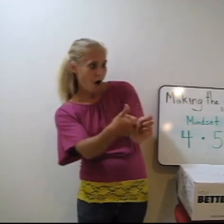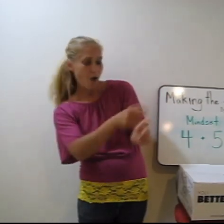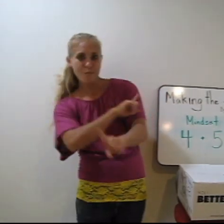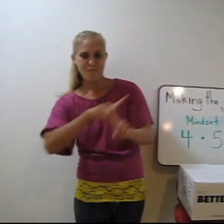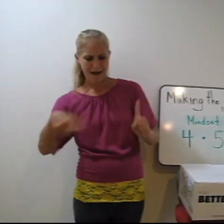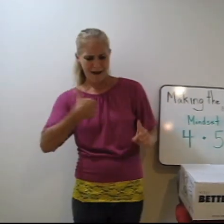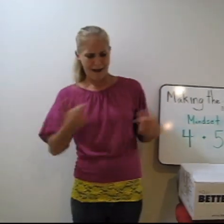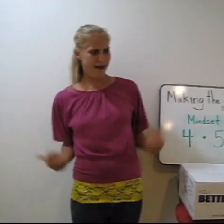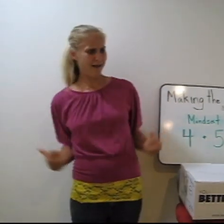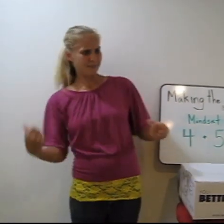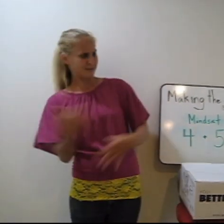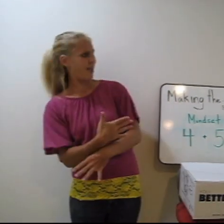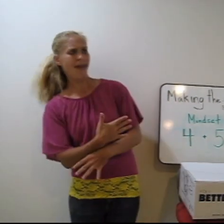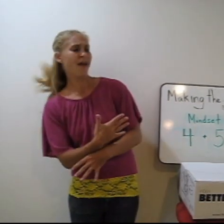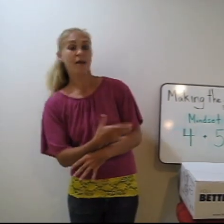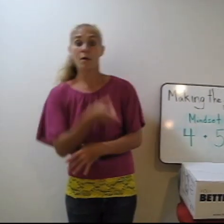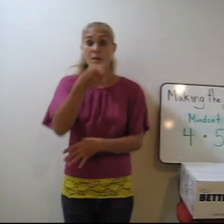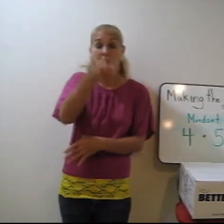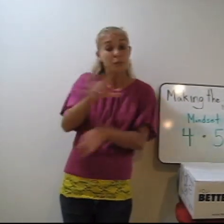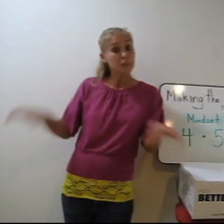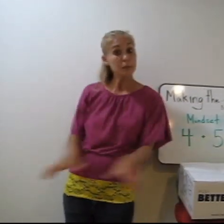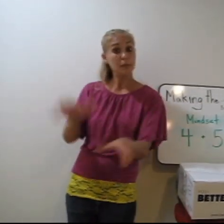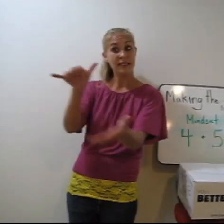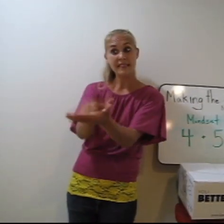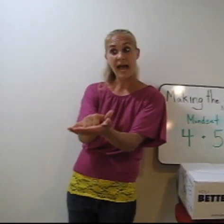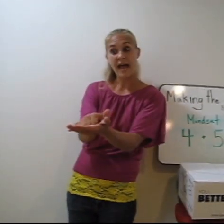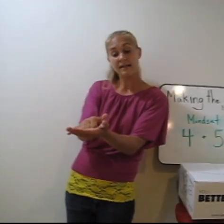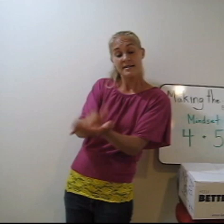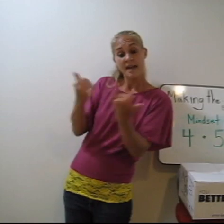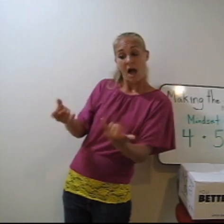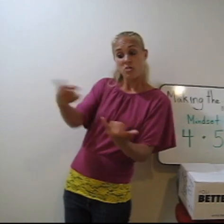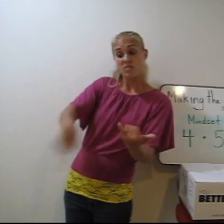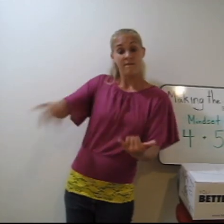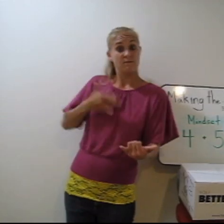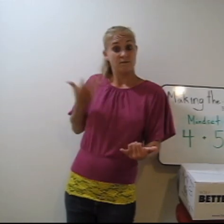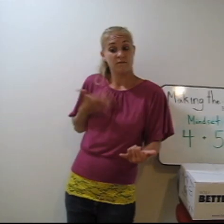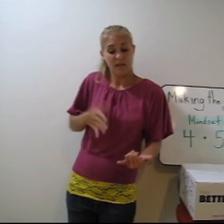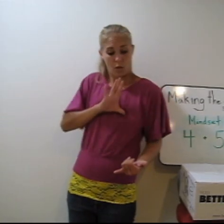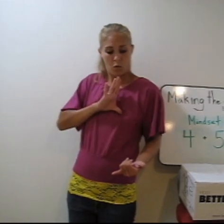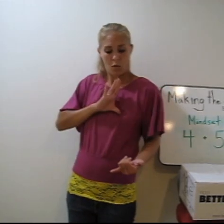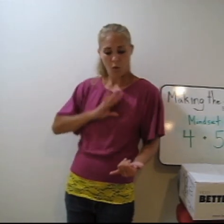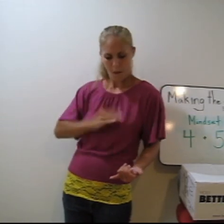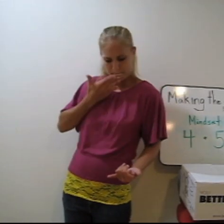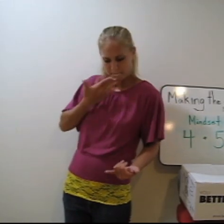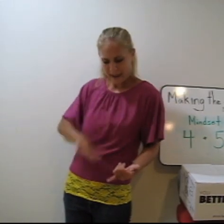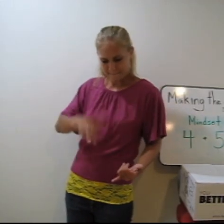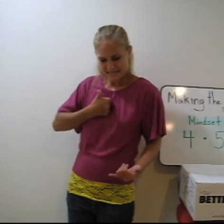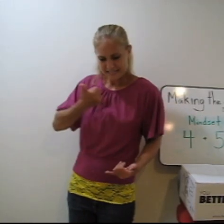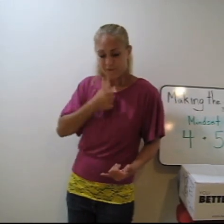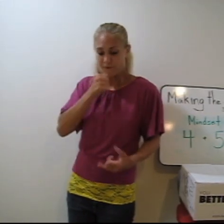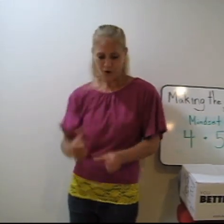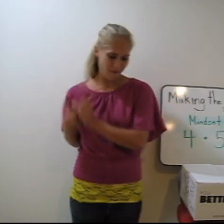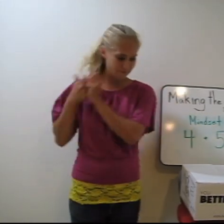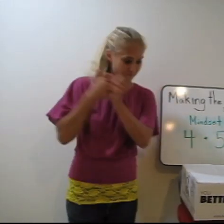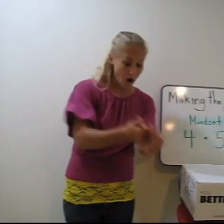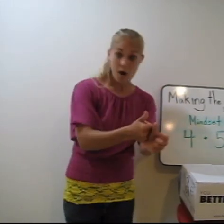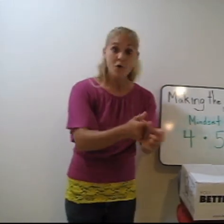afraid. By you doing it, it makes them look bad for not doing it themselves. Instead of borrowing from your strength